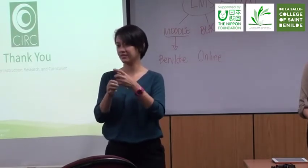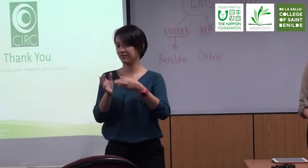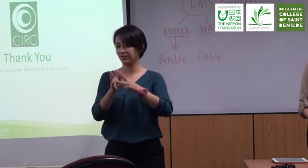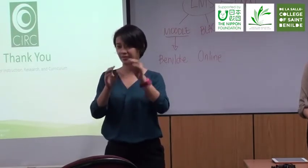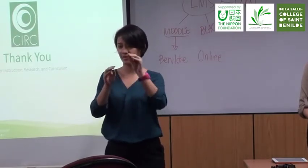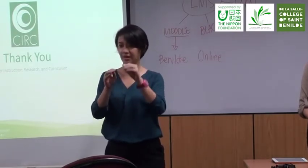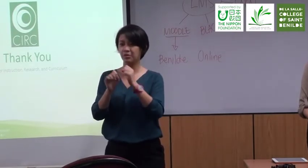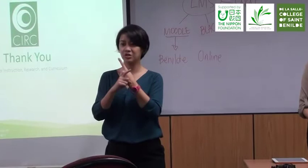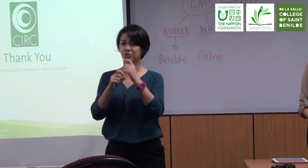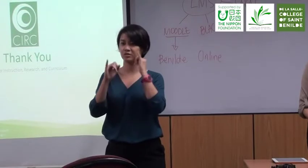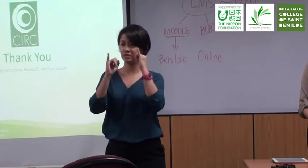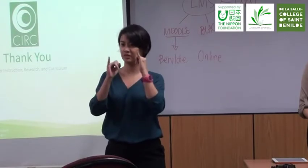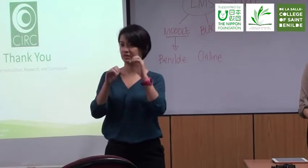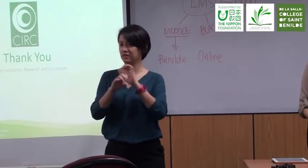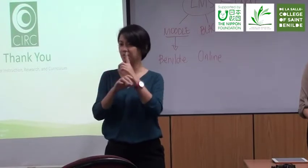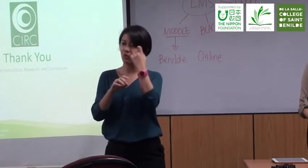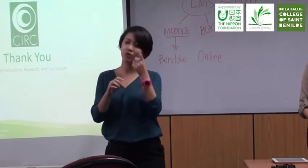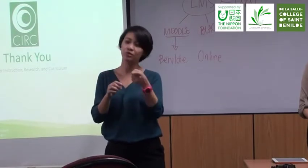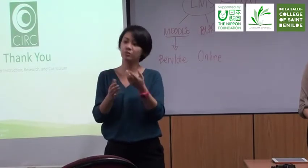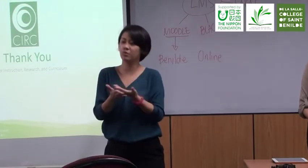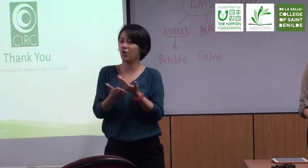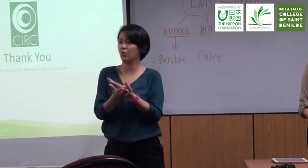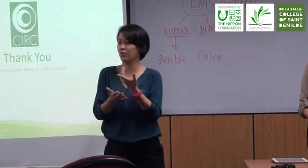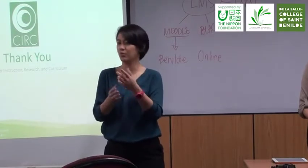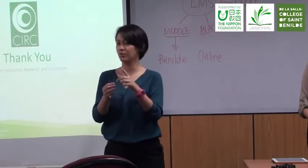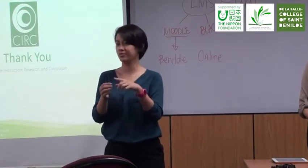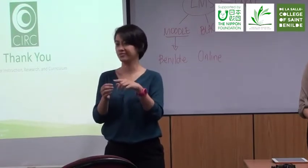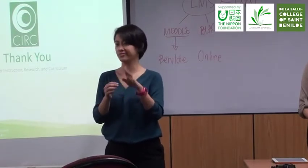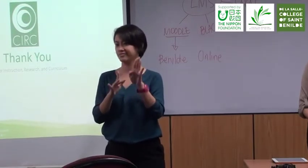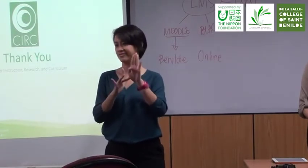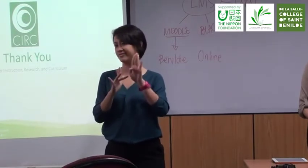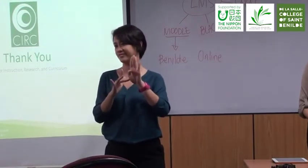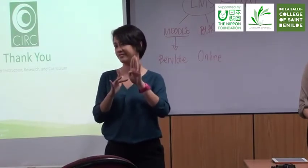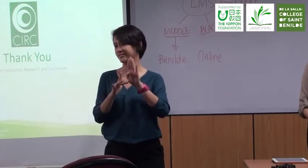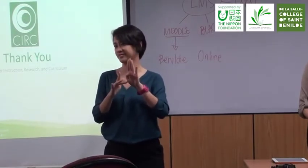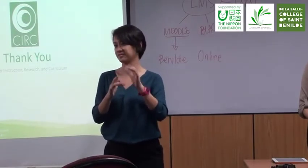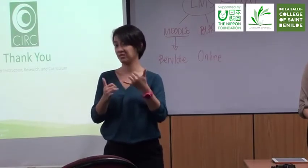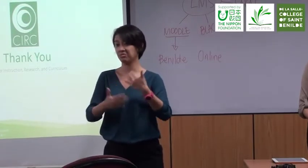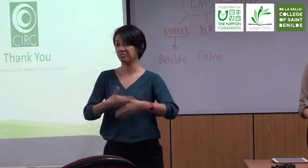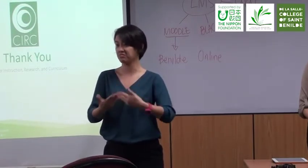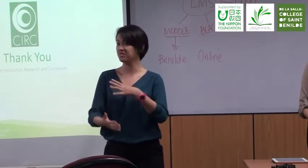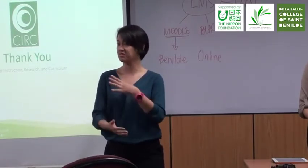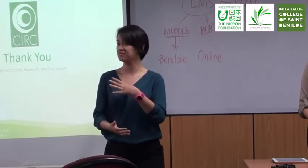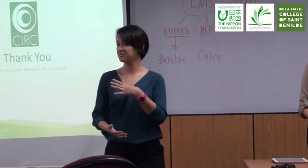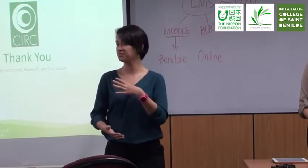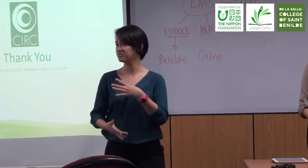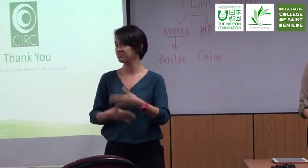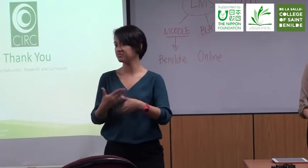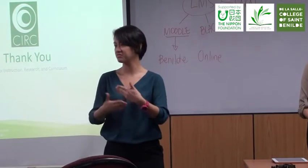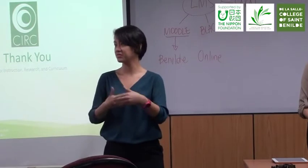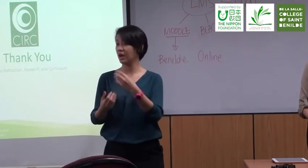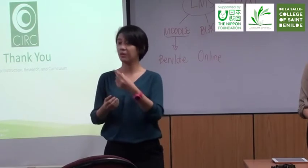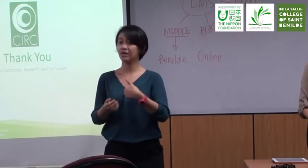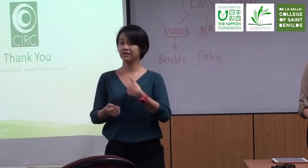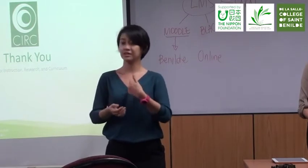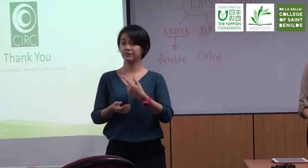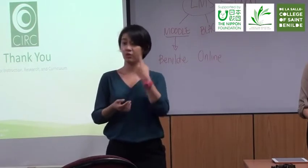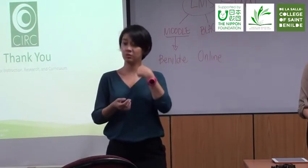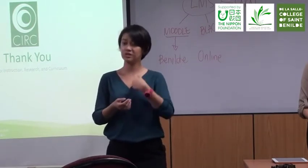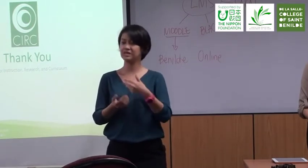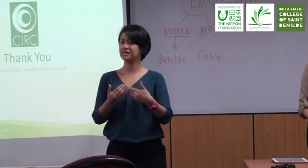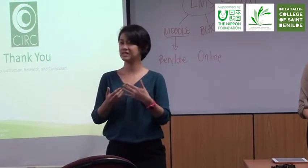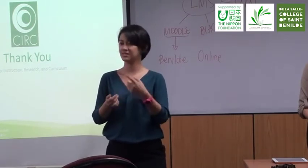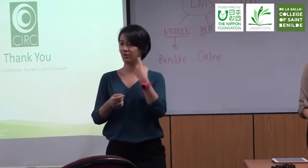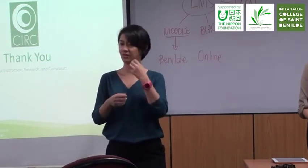And then they would send me feedback, follow up. So like, everything's probably new video, but I think